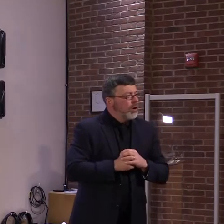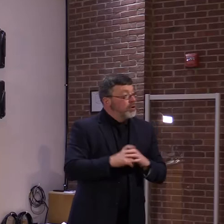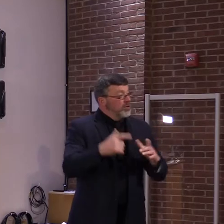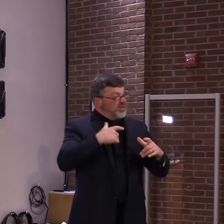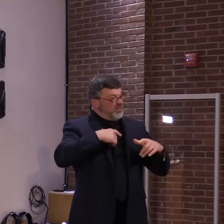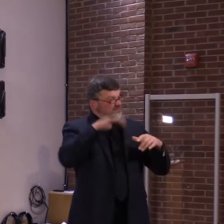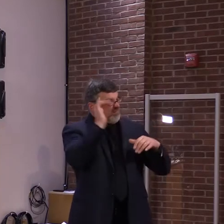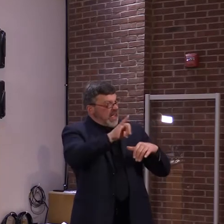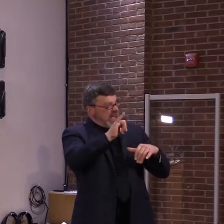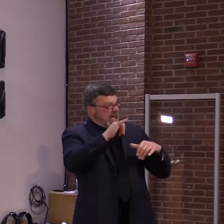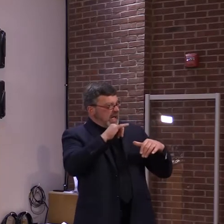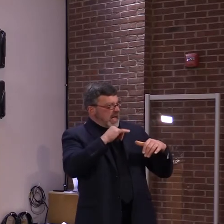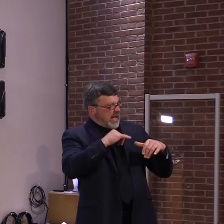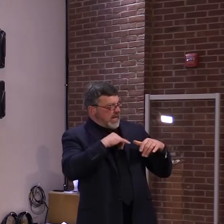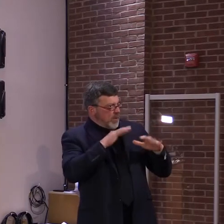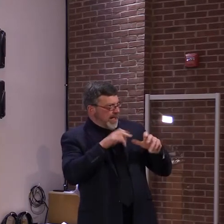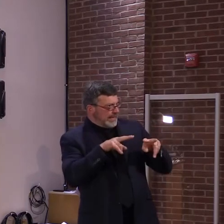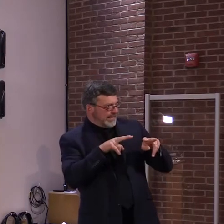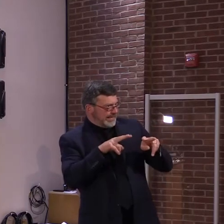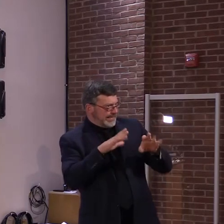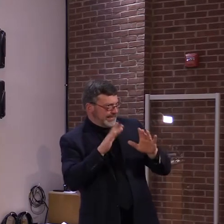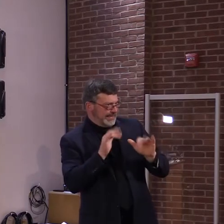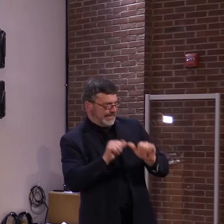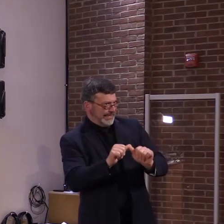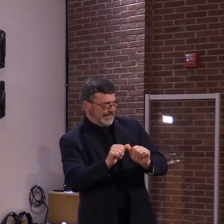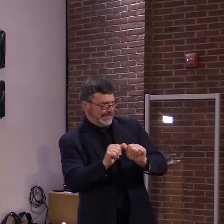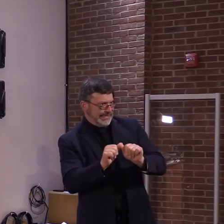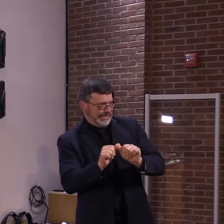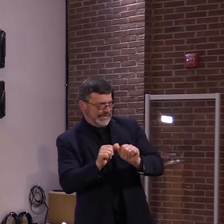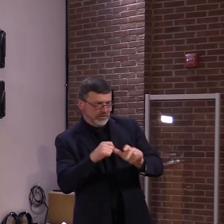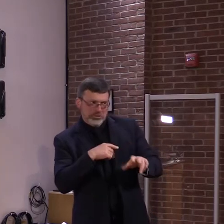change. Nonetheless, our restart